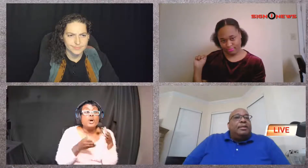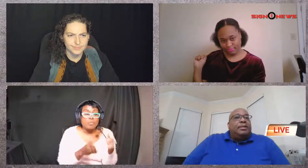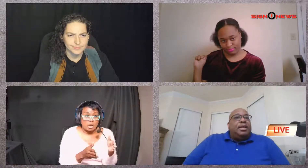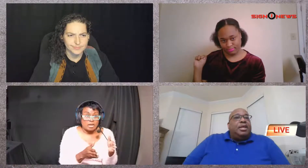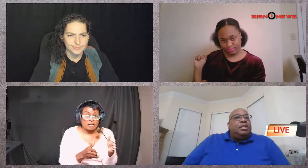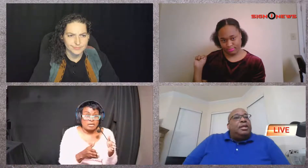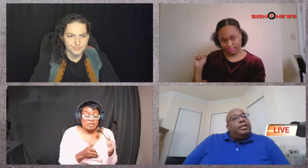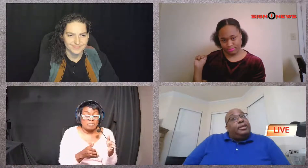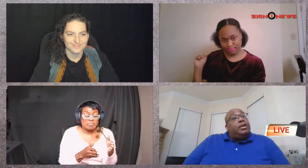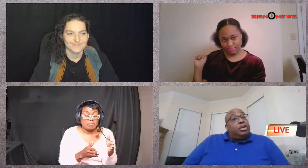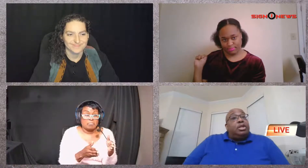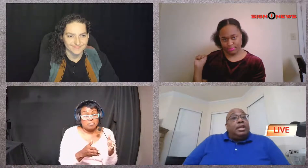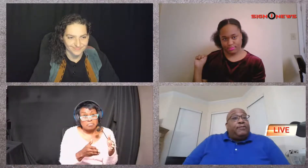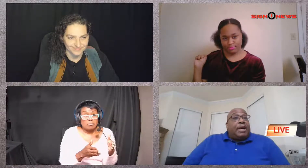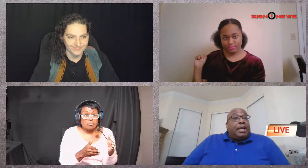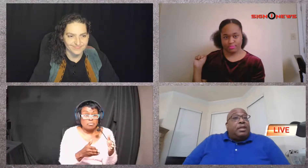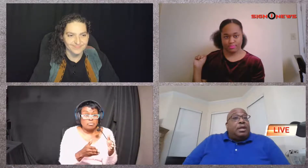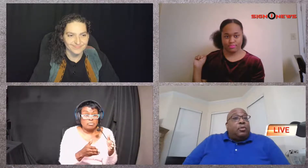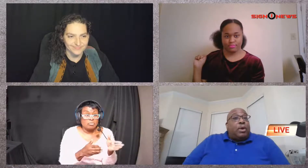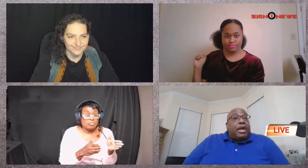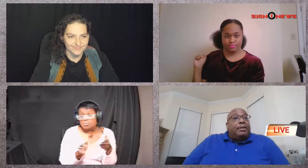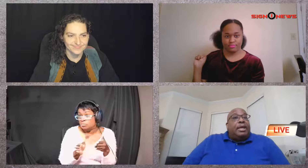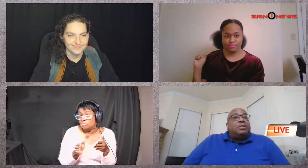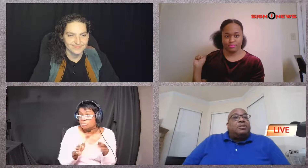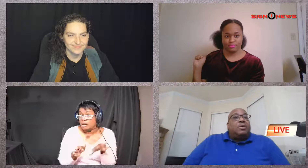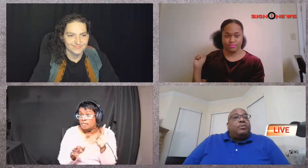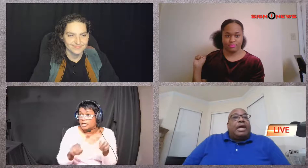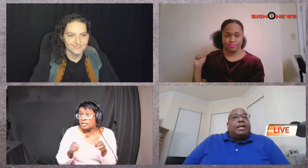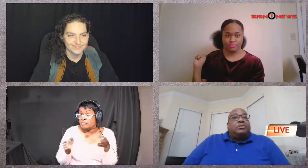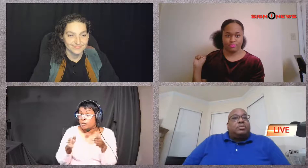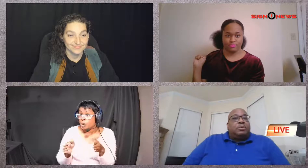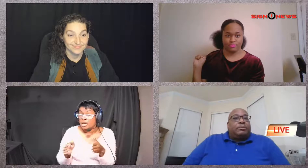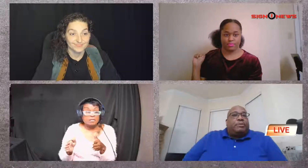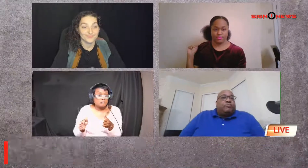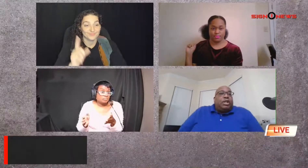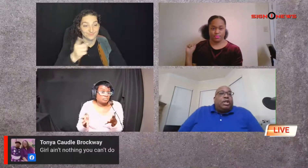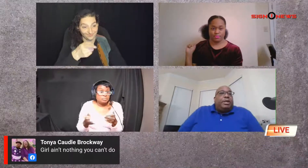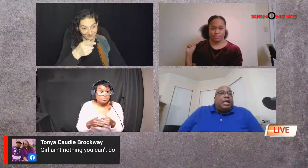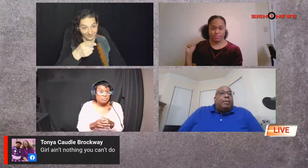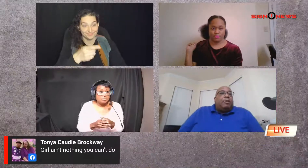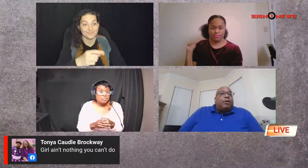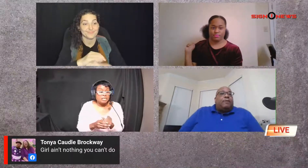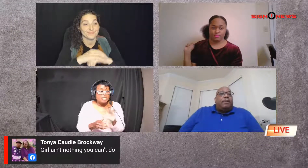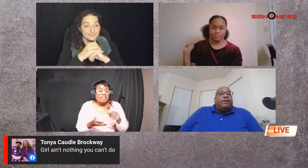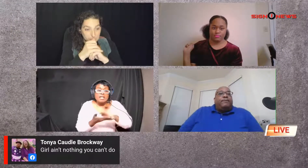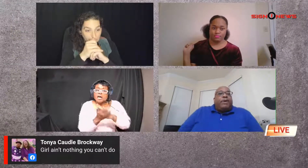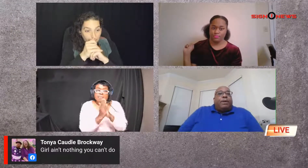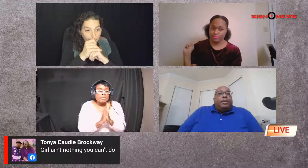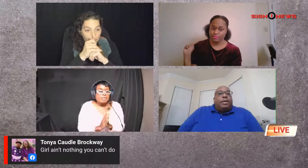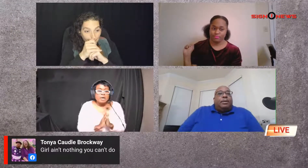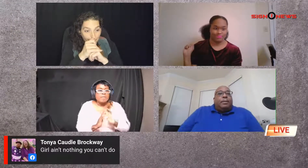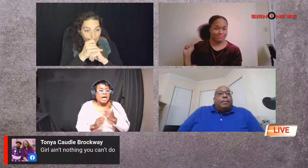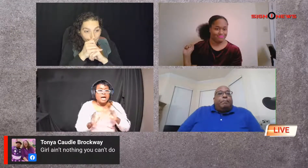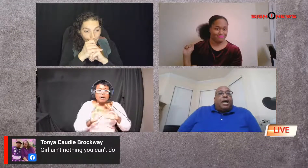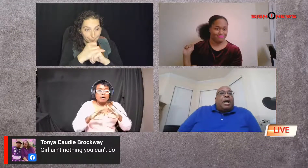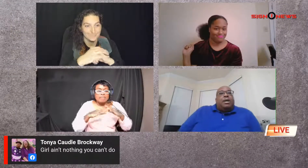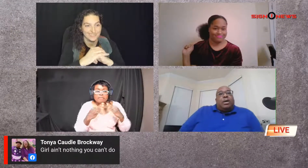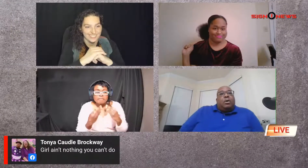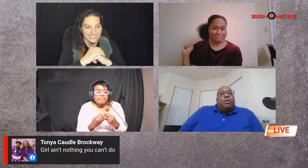way, then you need to find another way. And so that's really became our